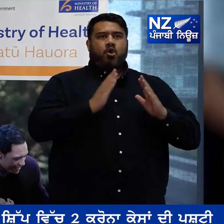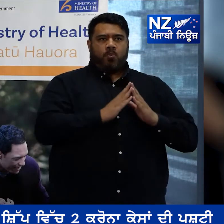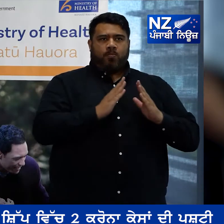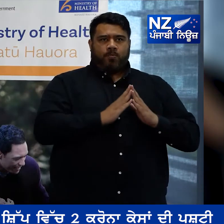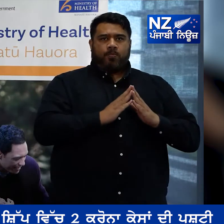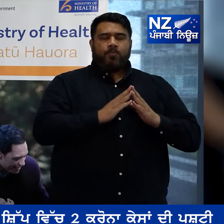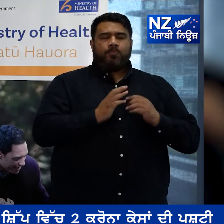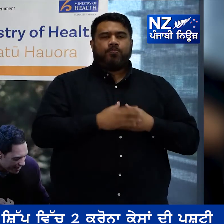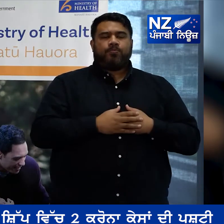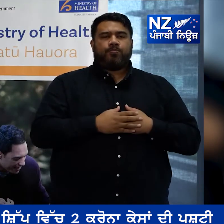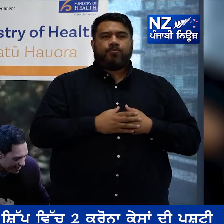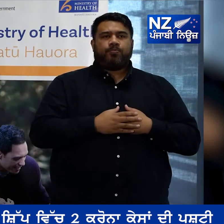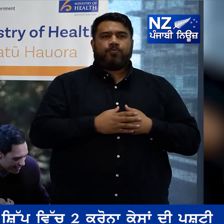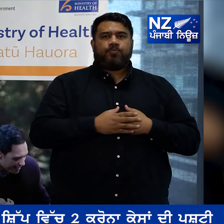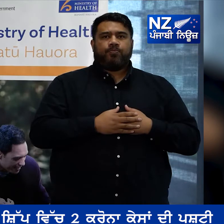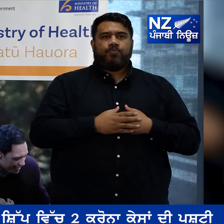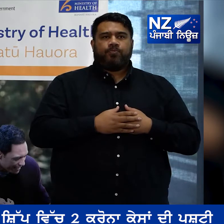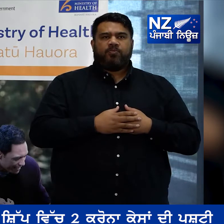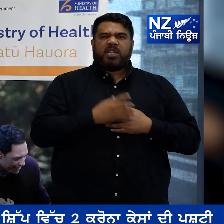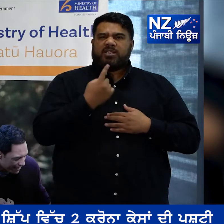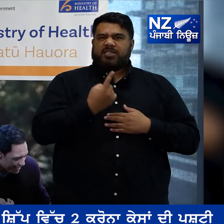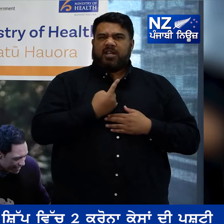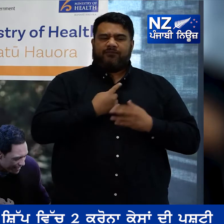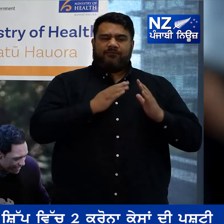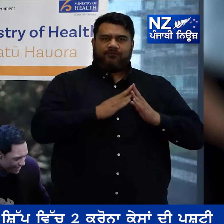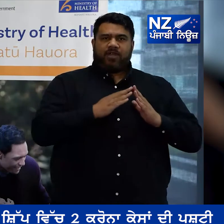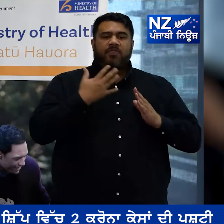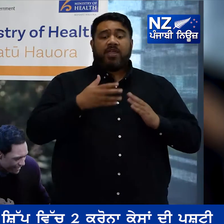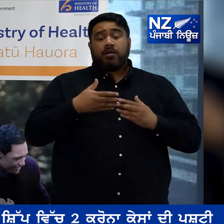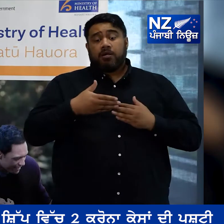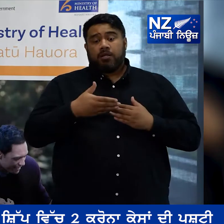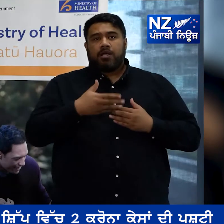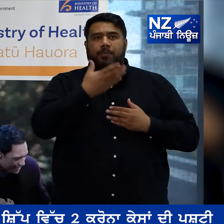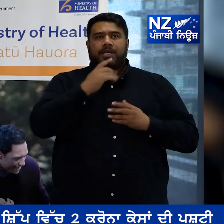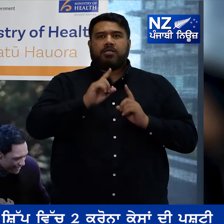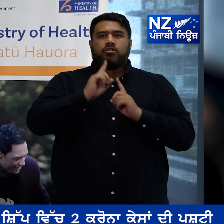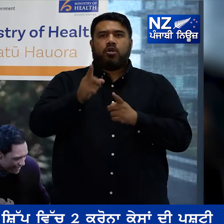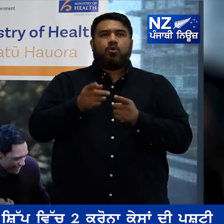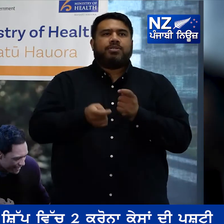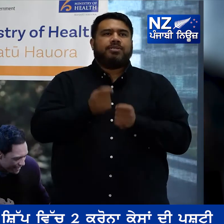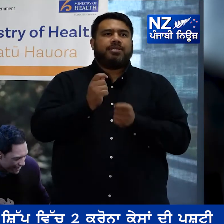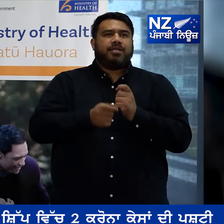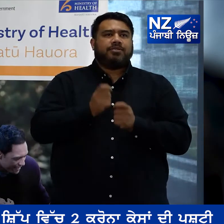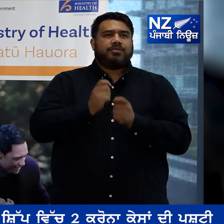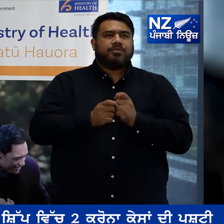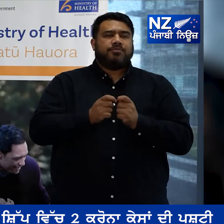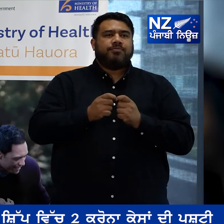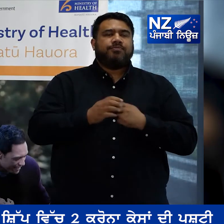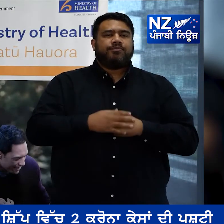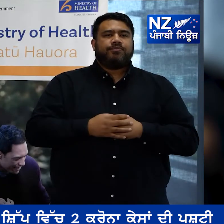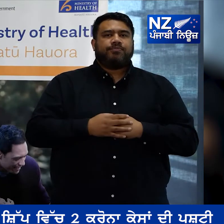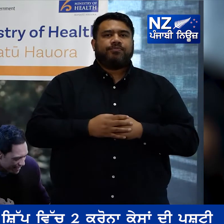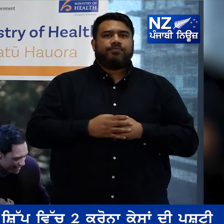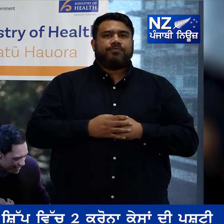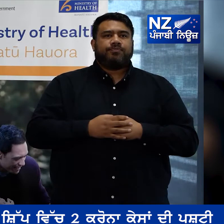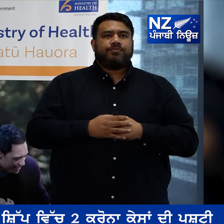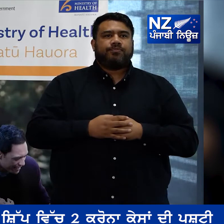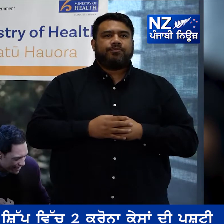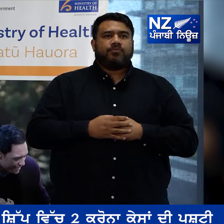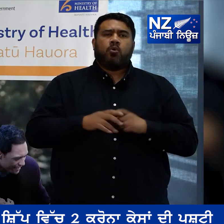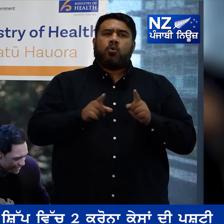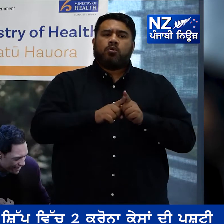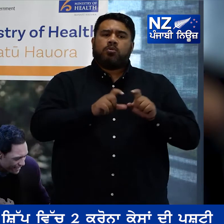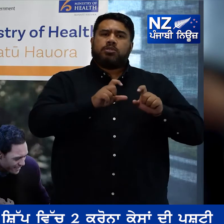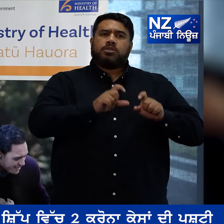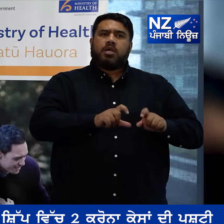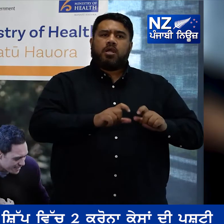contacts, they should self-isolate and get a test for COVID-19. And, this is important, please remain in isolation